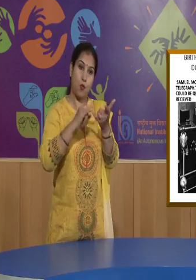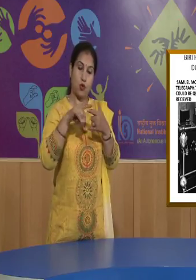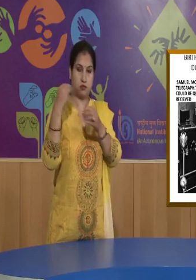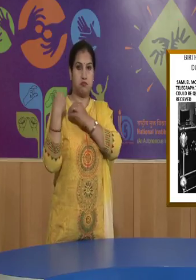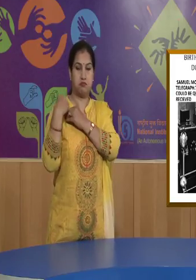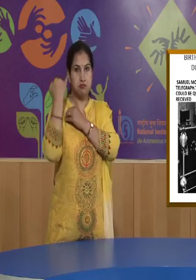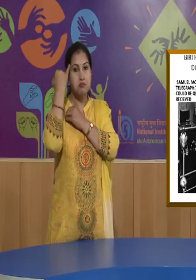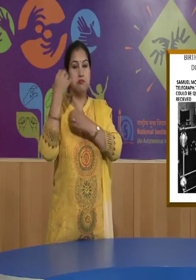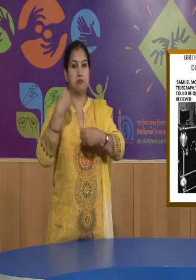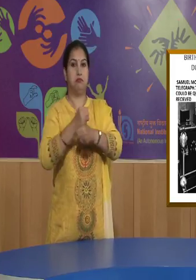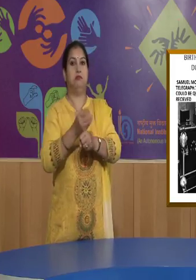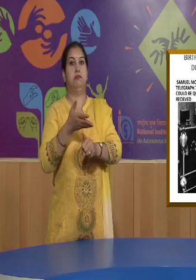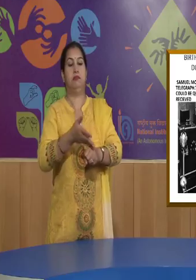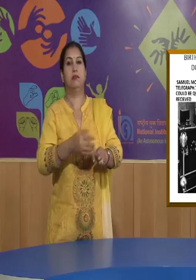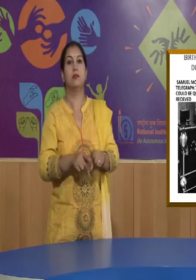while the telephone was discovered by